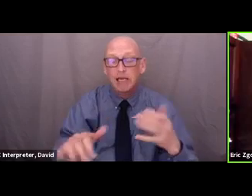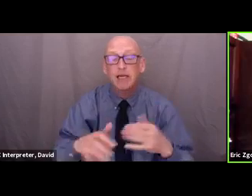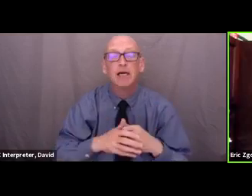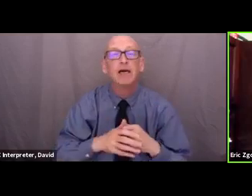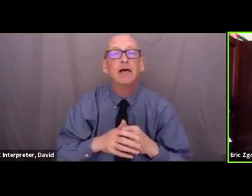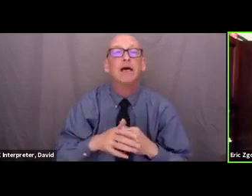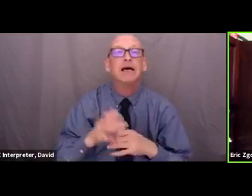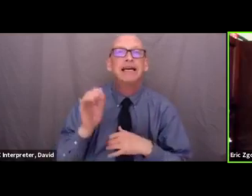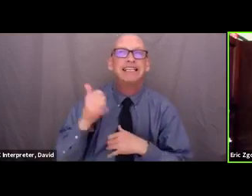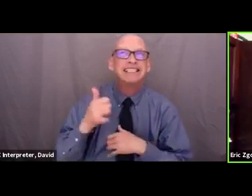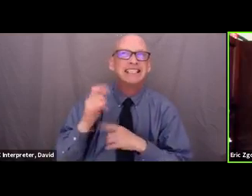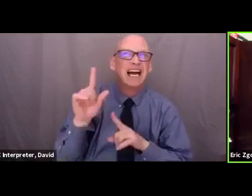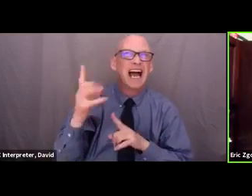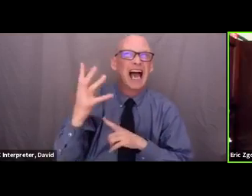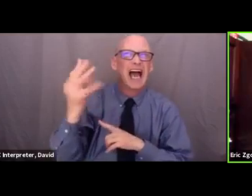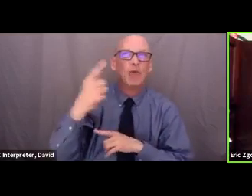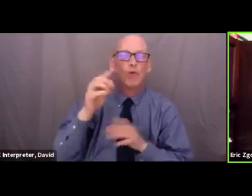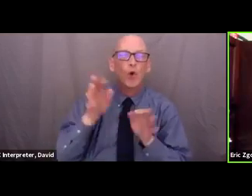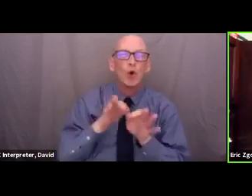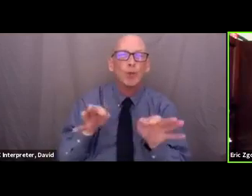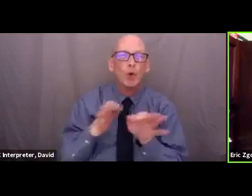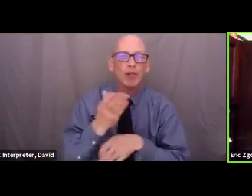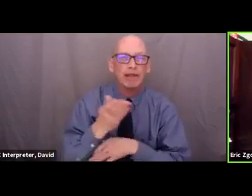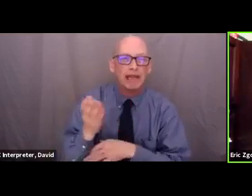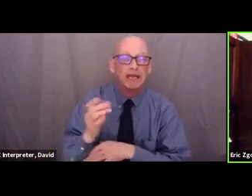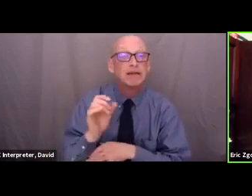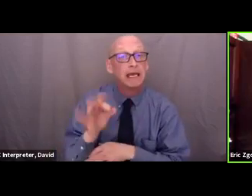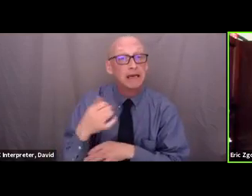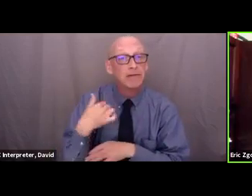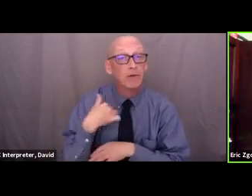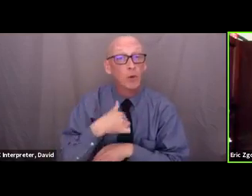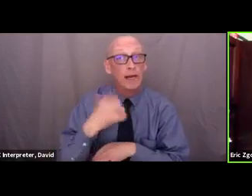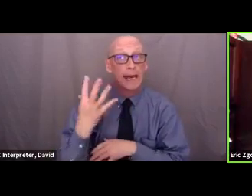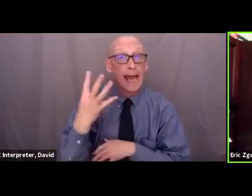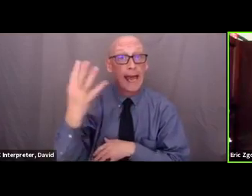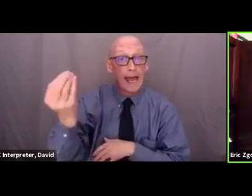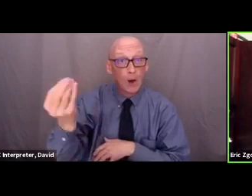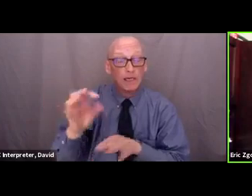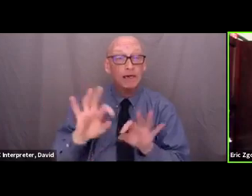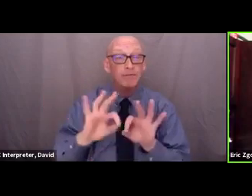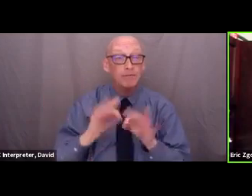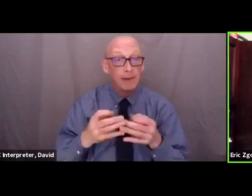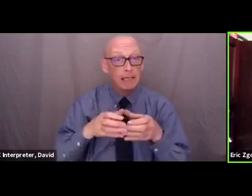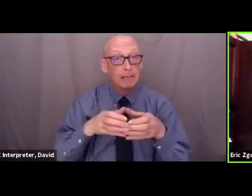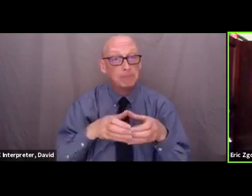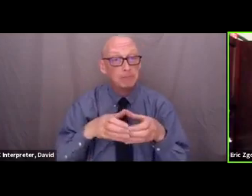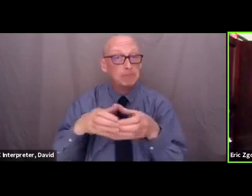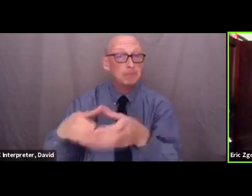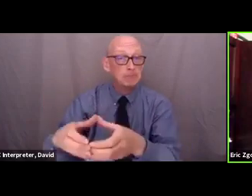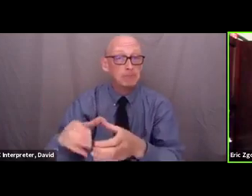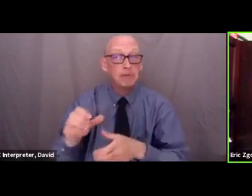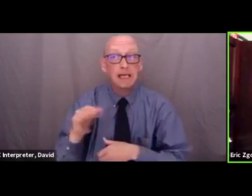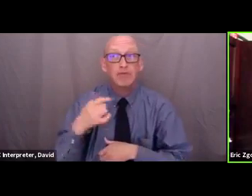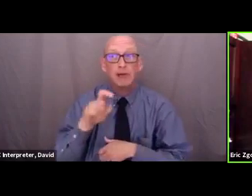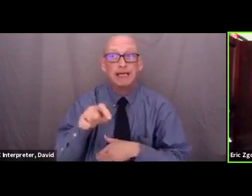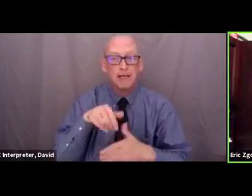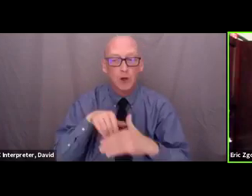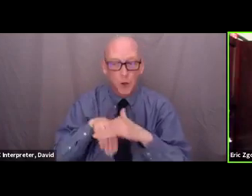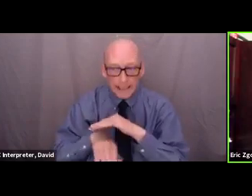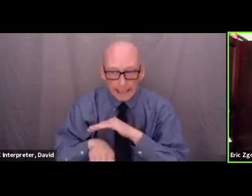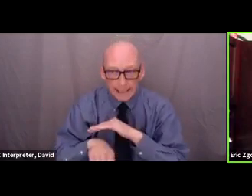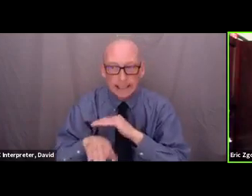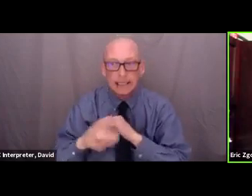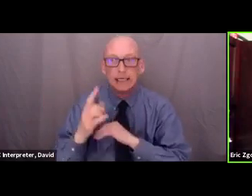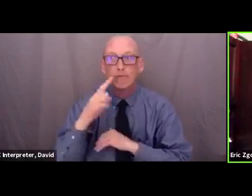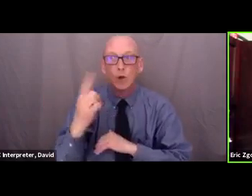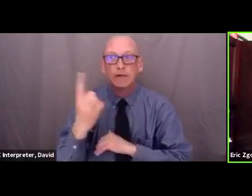for essentials. And if we are going out, again, as a family unit, if we need to go inside for something, one person